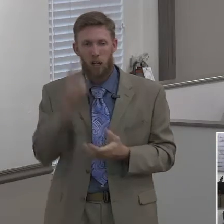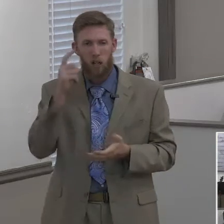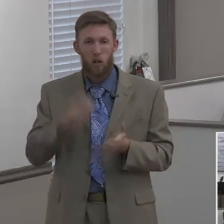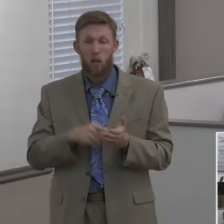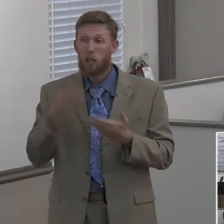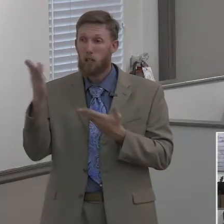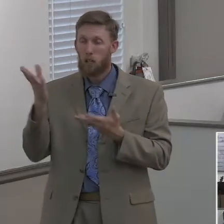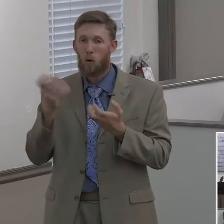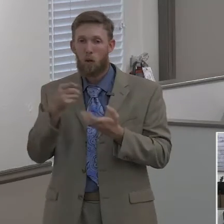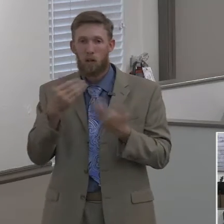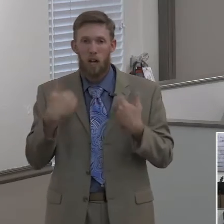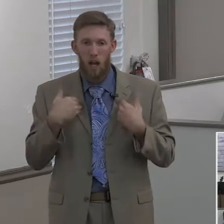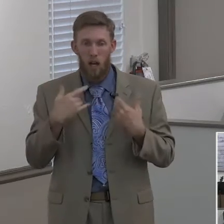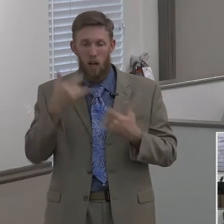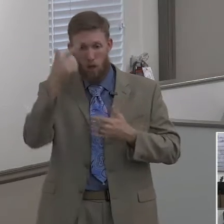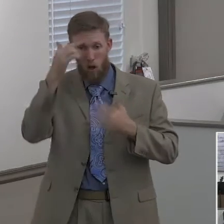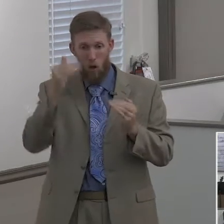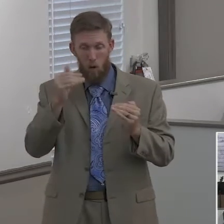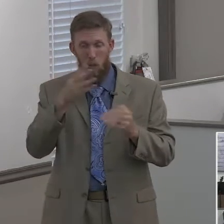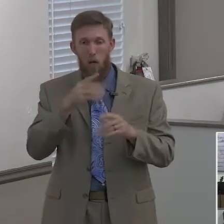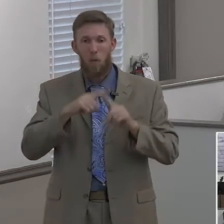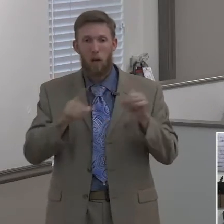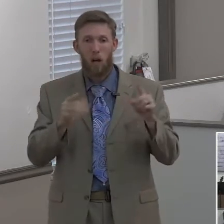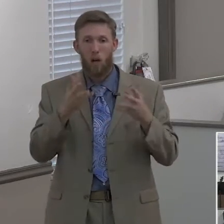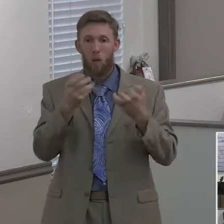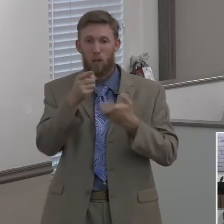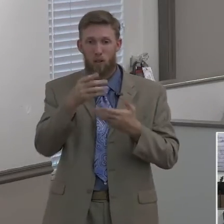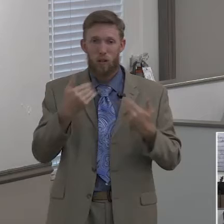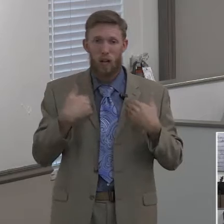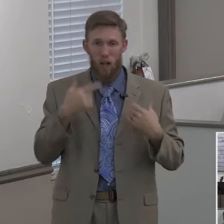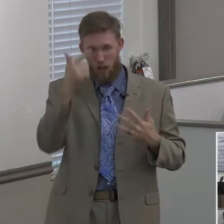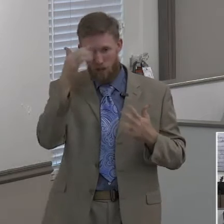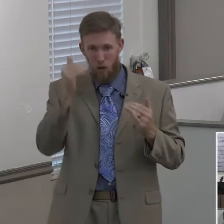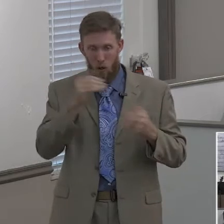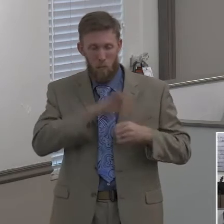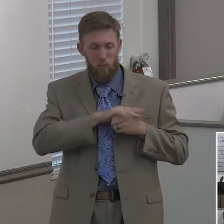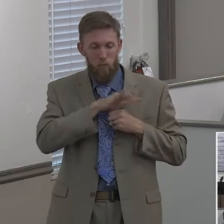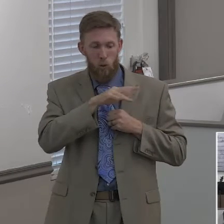not only does He want you to have hope, that ye may abound in hope.